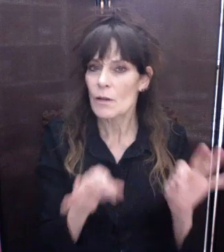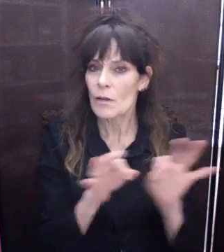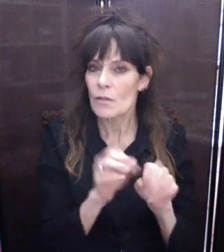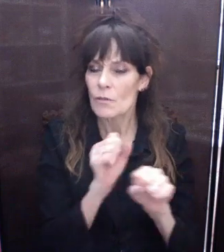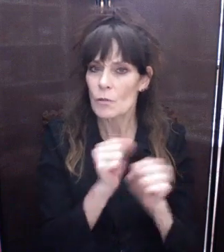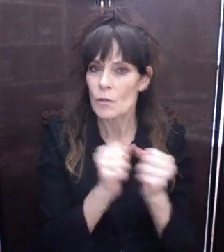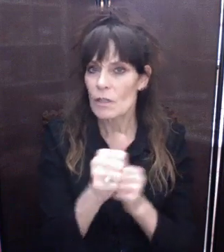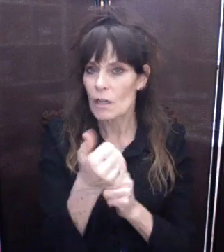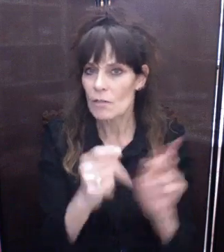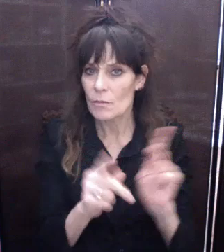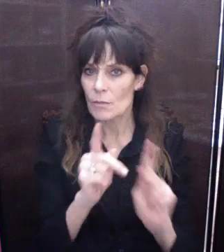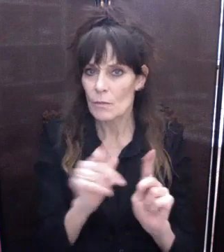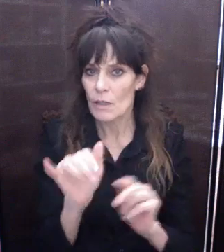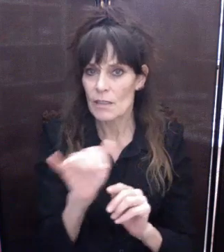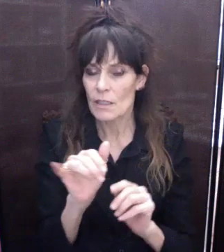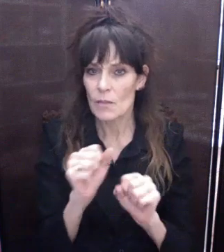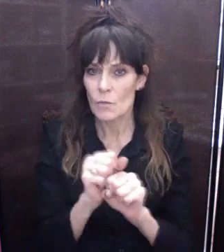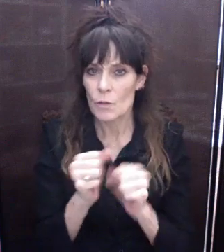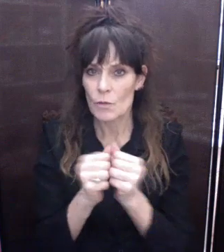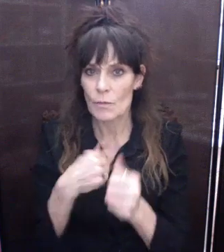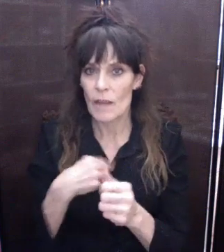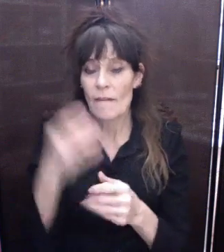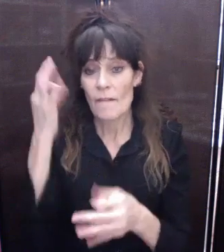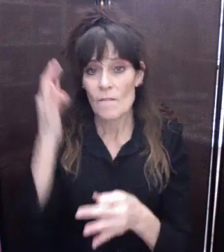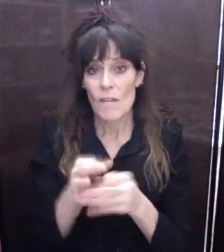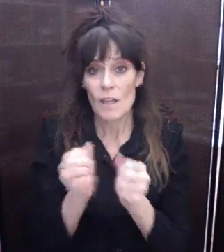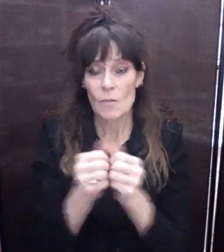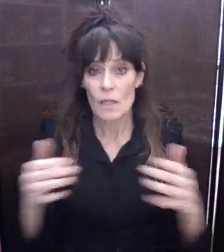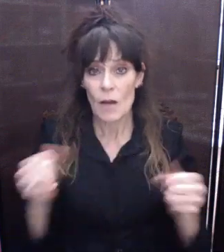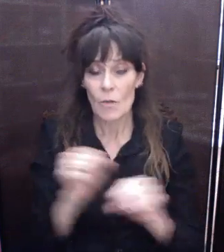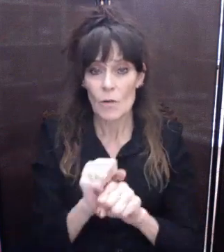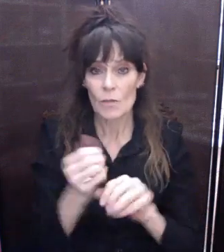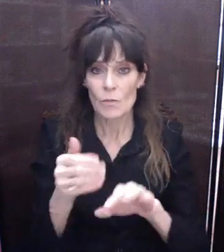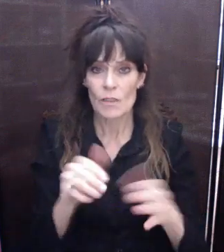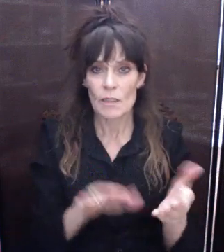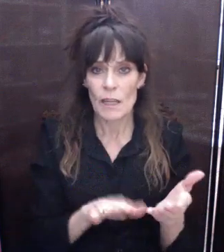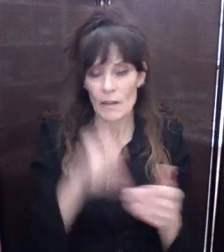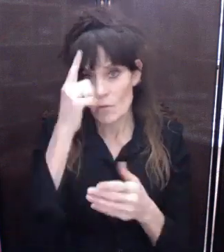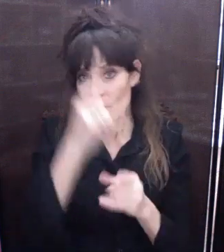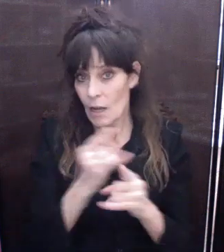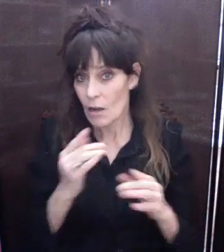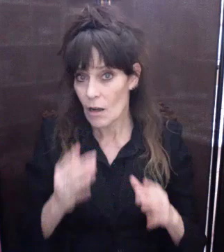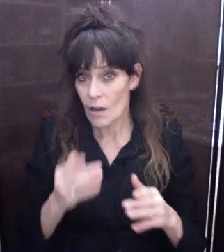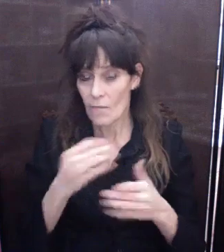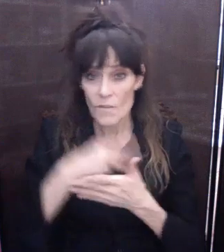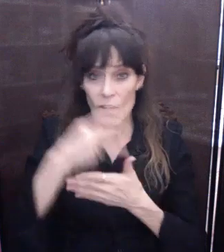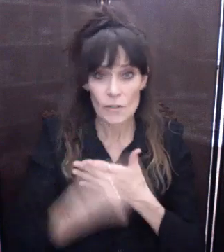had worked with me. Faith without works was dead, he said. For if an alcoholic failed to perfect and enlarge his spiritual